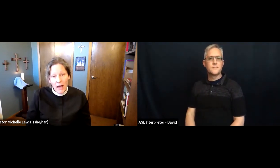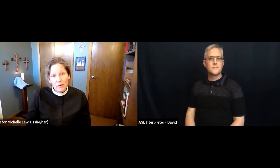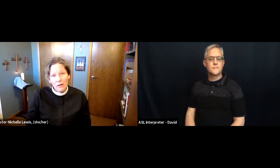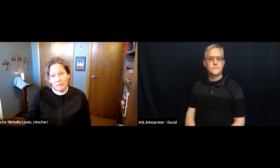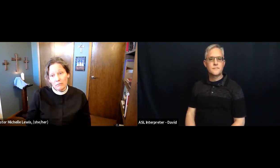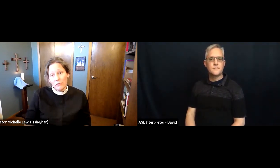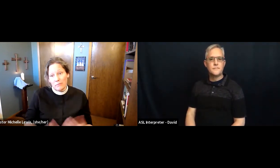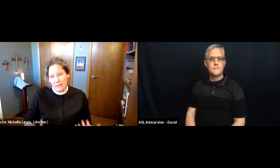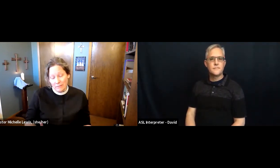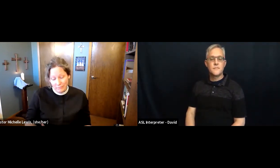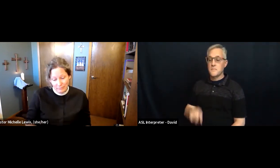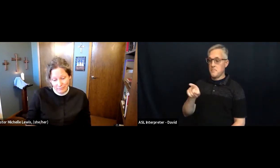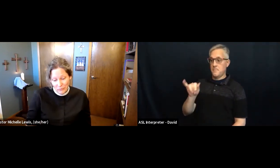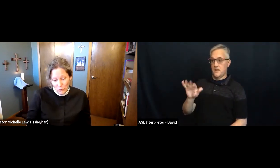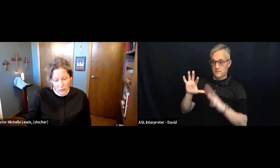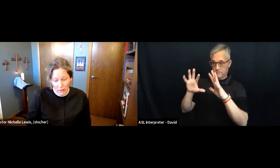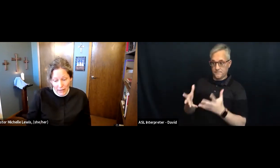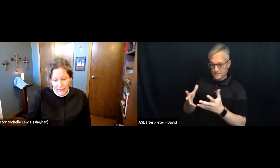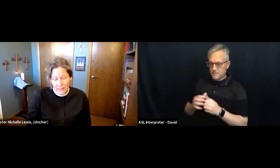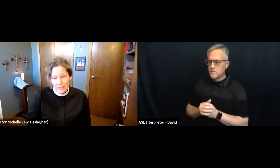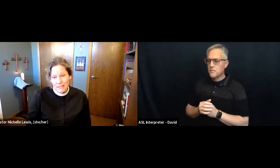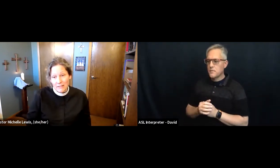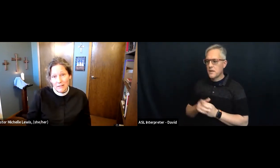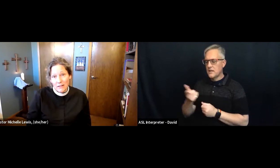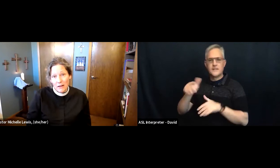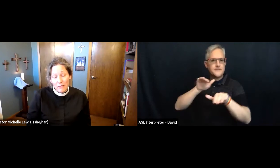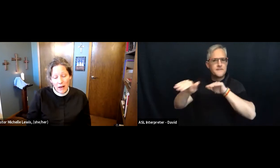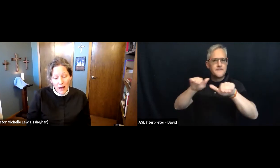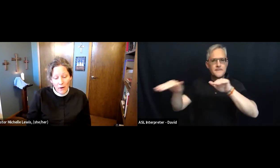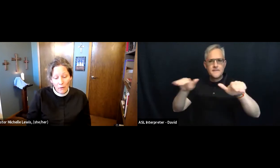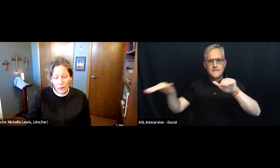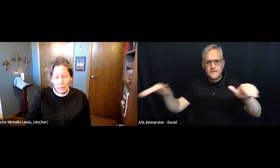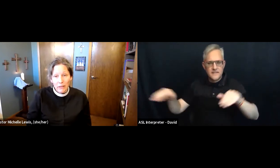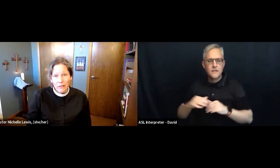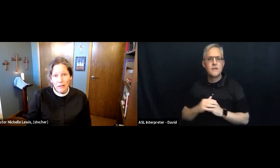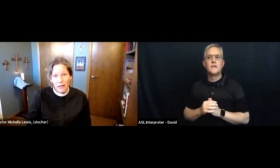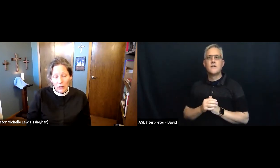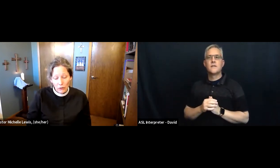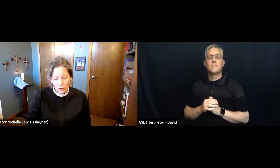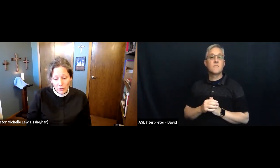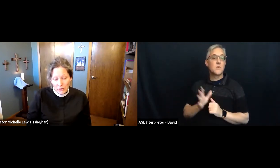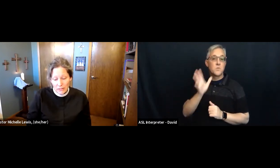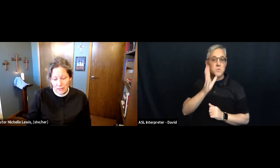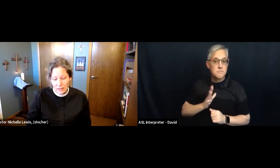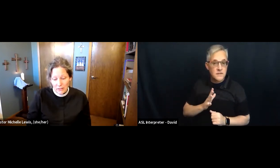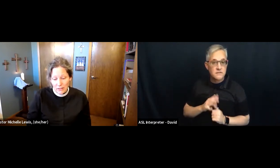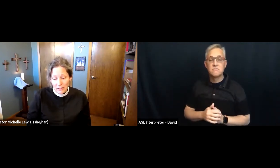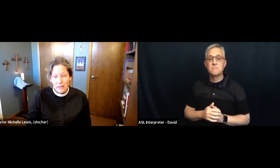And that movement reminds us of how women and